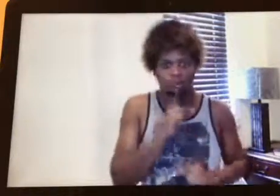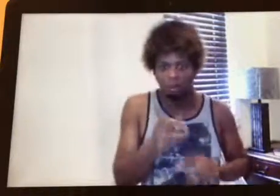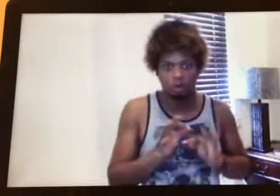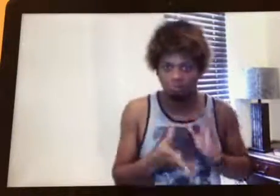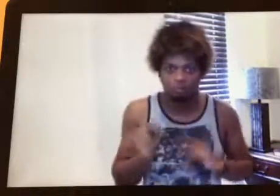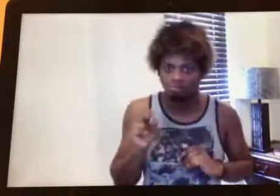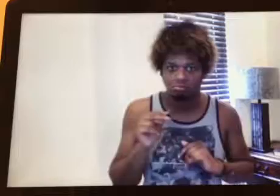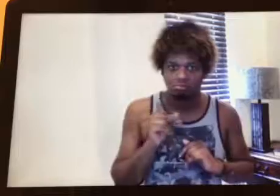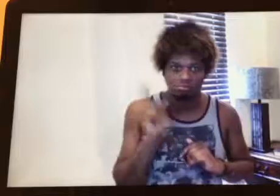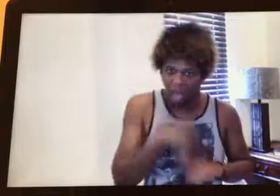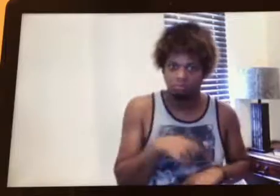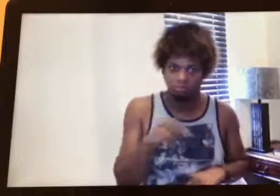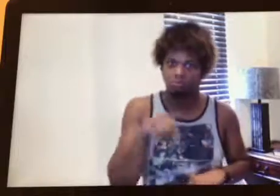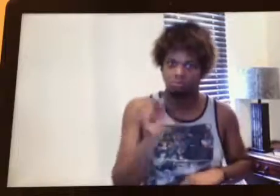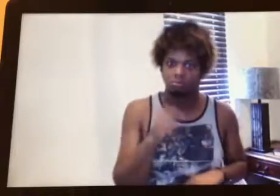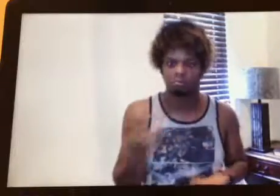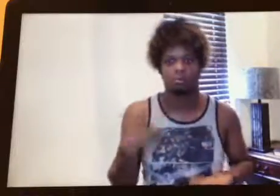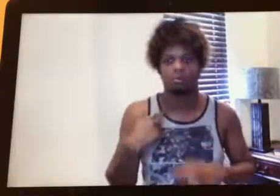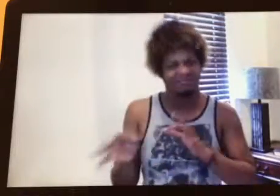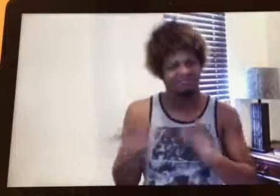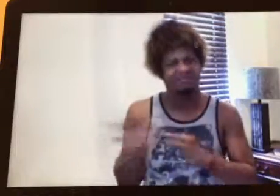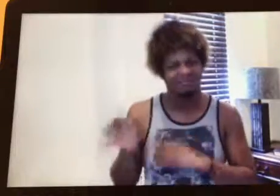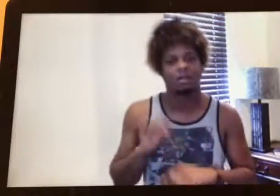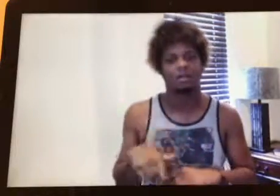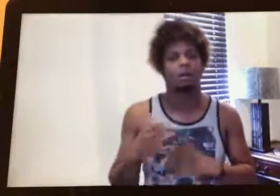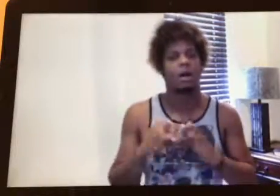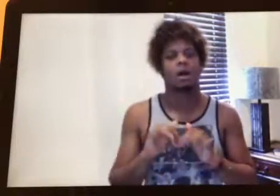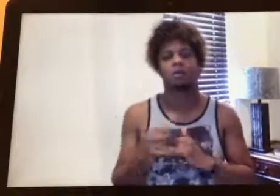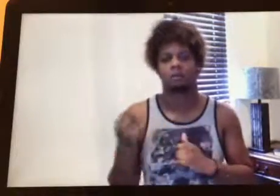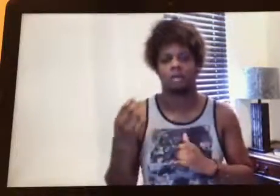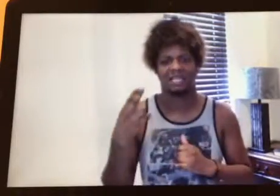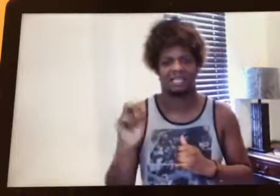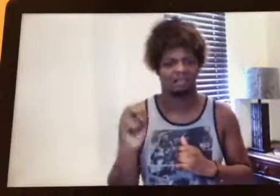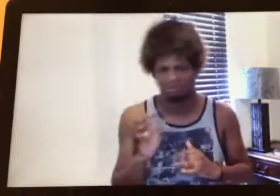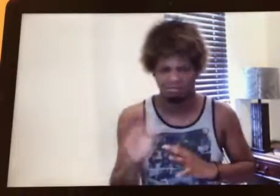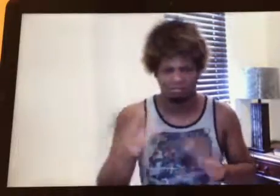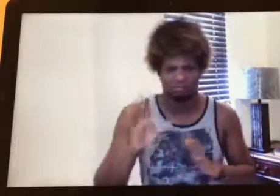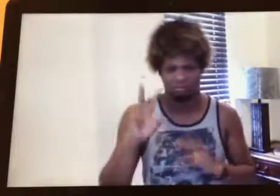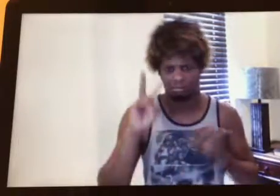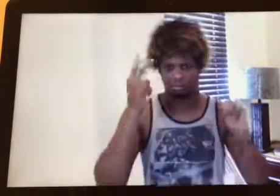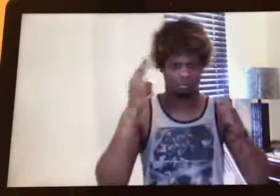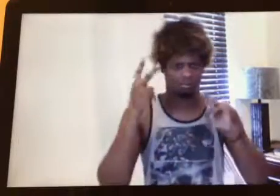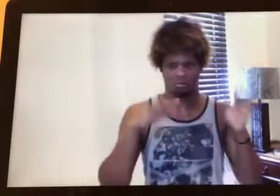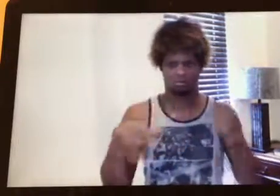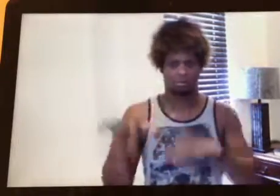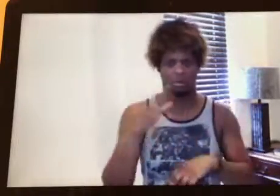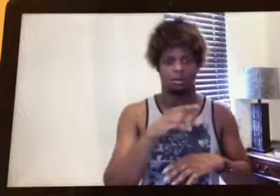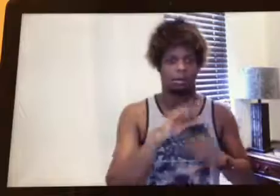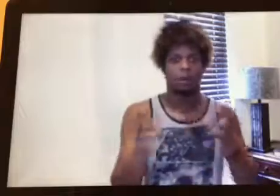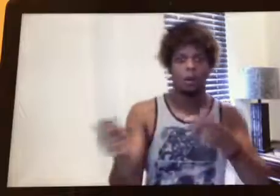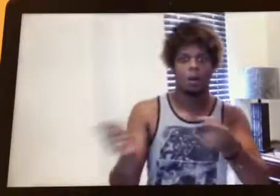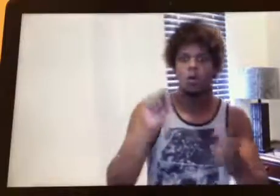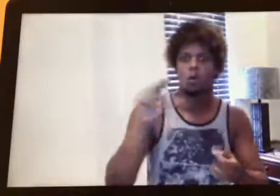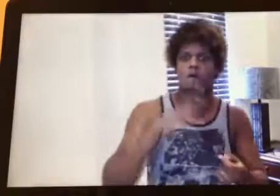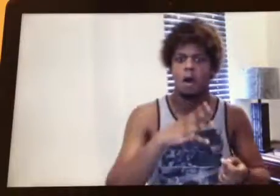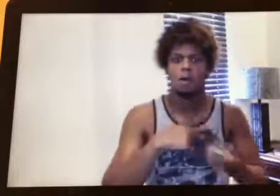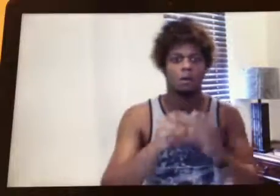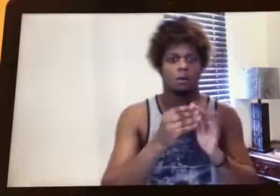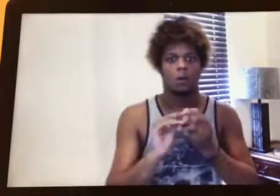write down to explain that this is a fake interpreter. And they're like, there was a lot of confusion